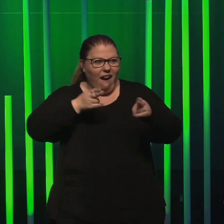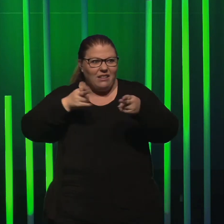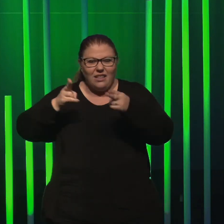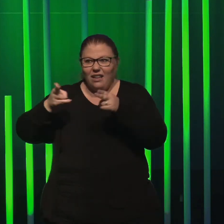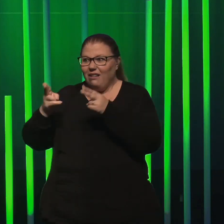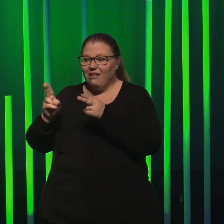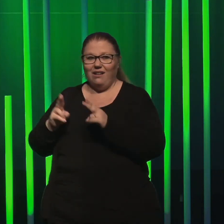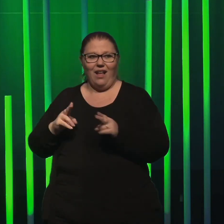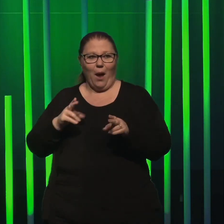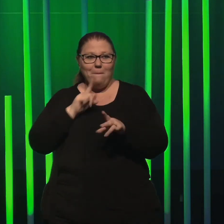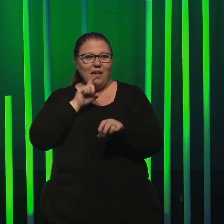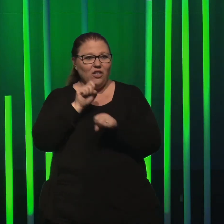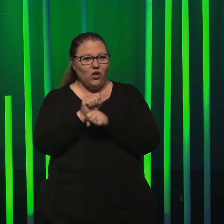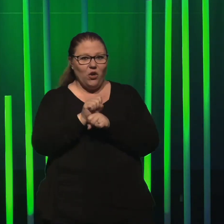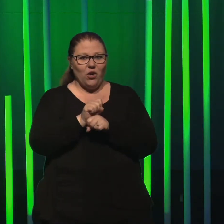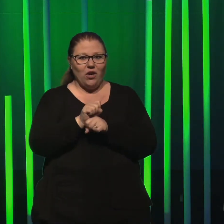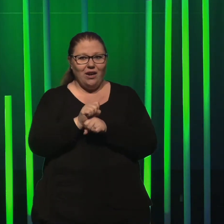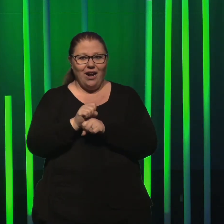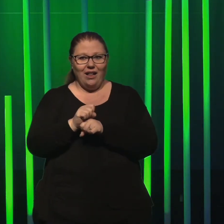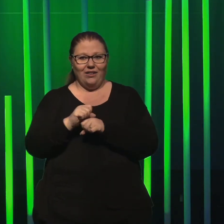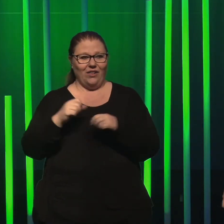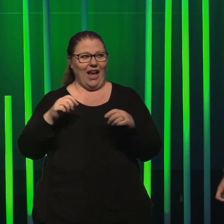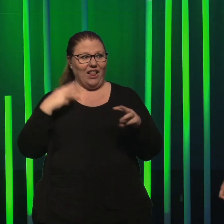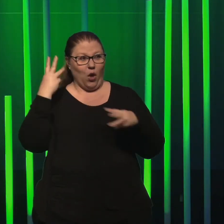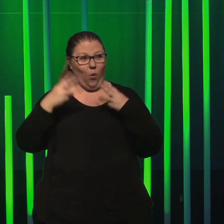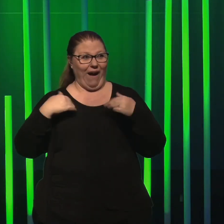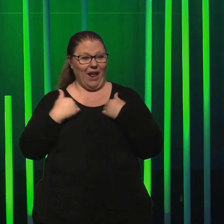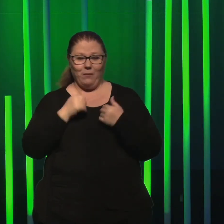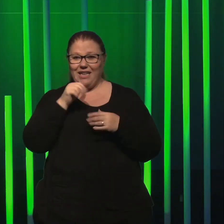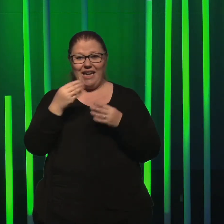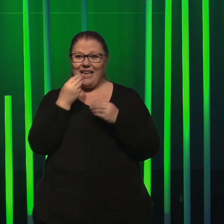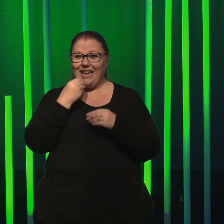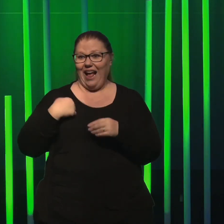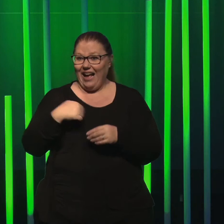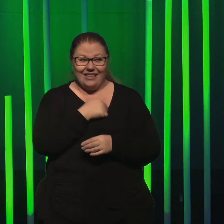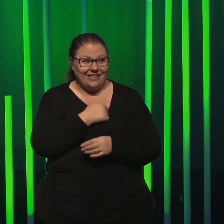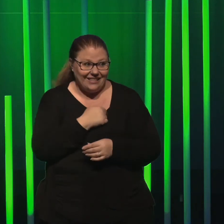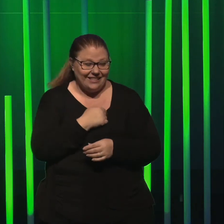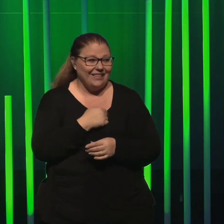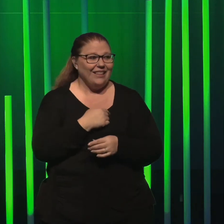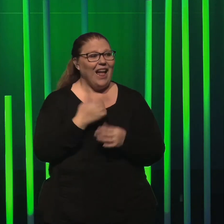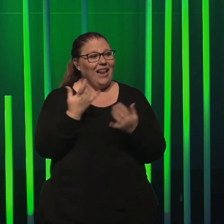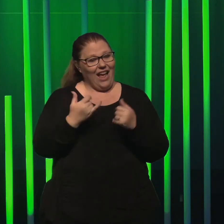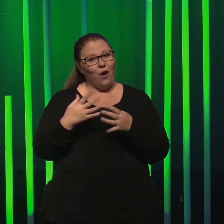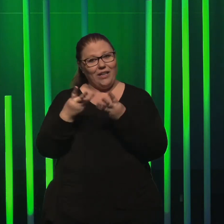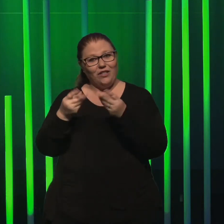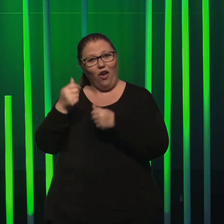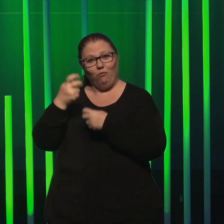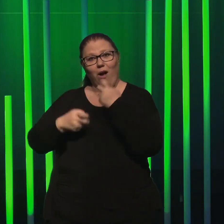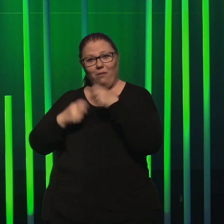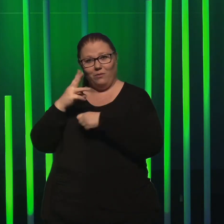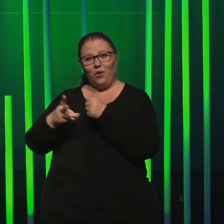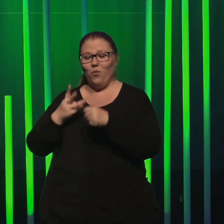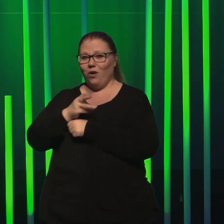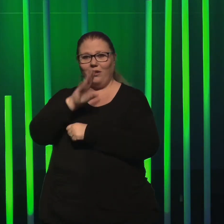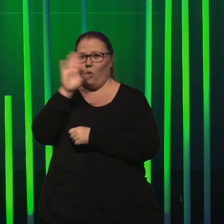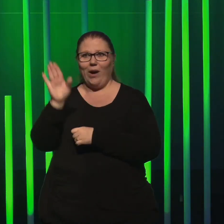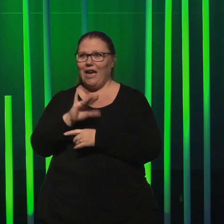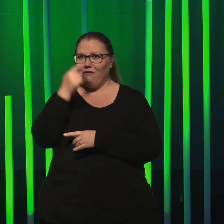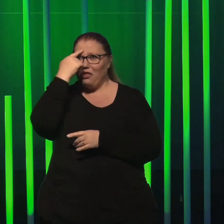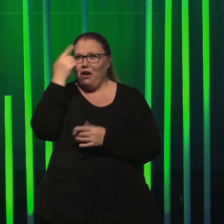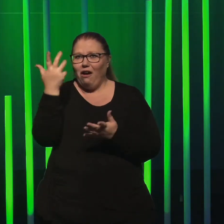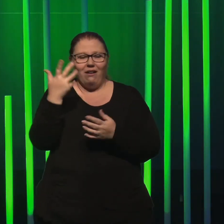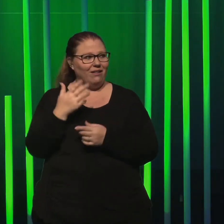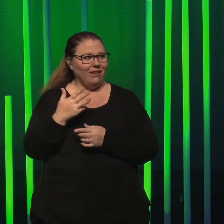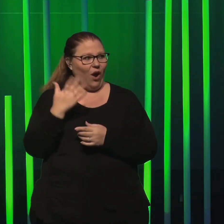wild and making sure we didn't get eaten by wild animals. Now we can solve problems in the world that we never imagined. Right? Because we've moved